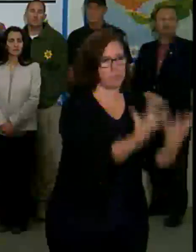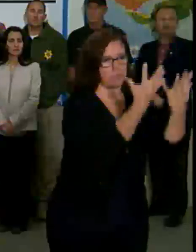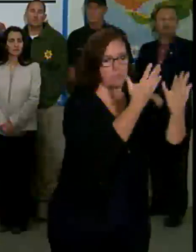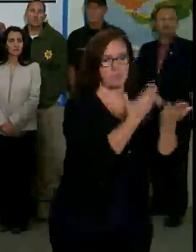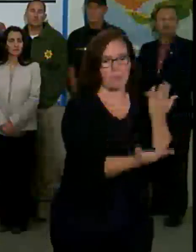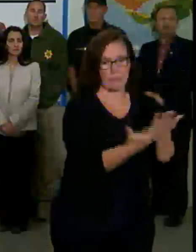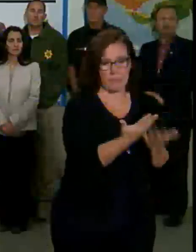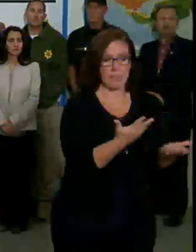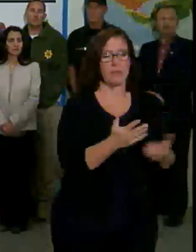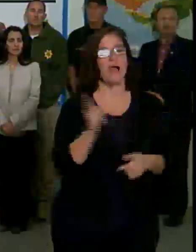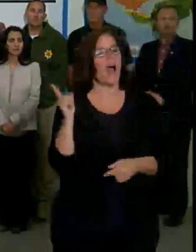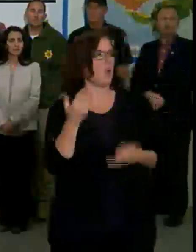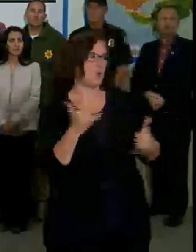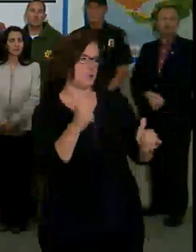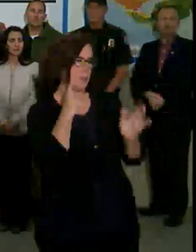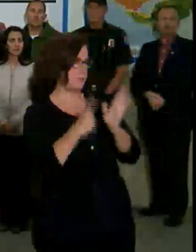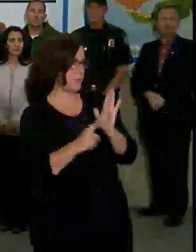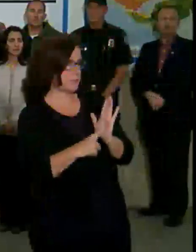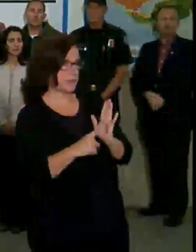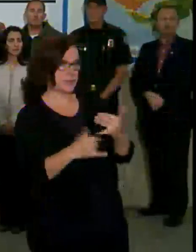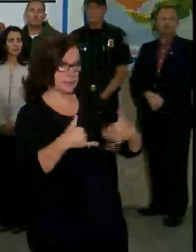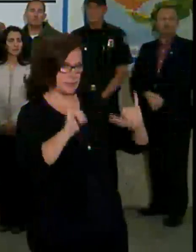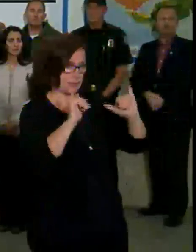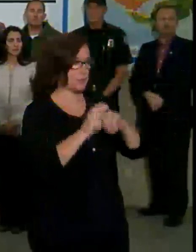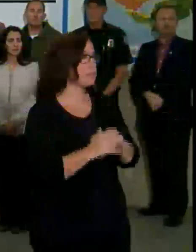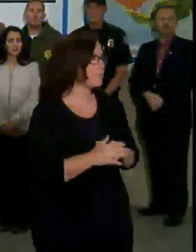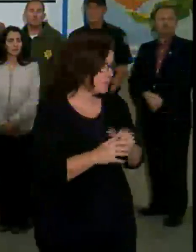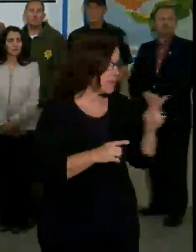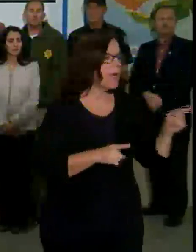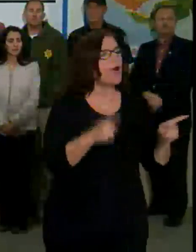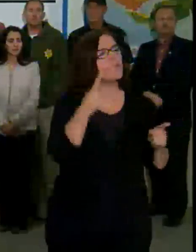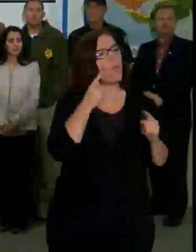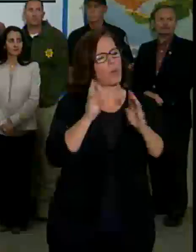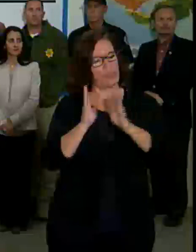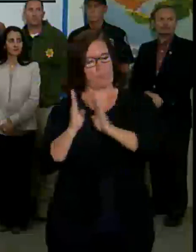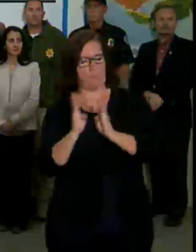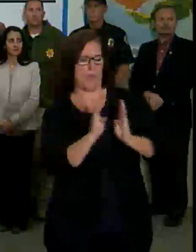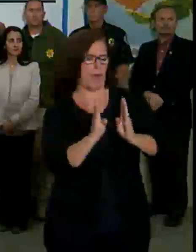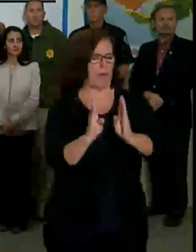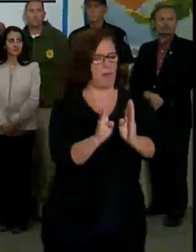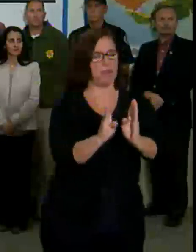Regarding the fire itself and the path in which it's going, we've got Montecito, you've got